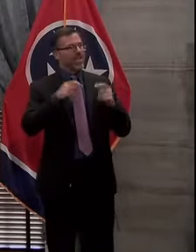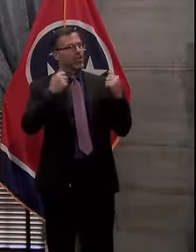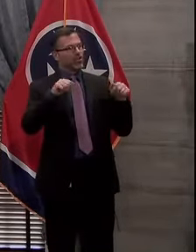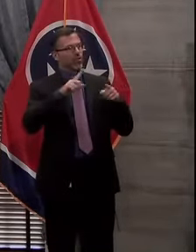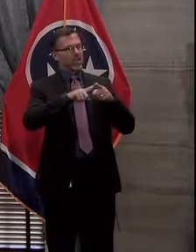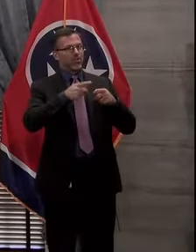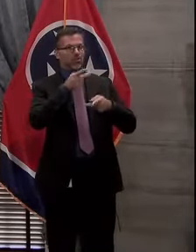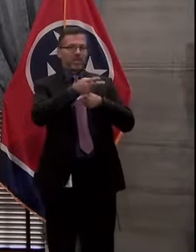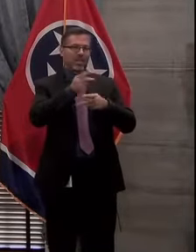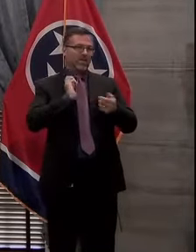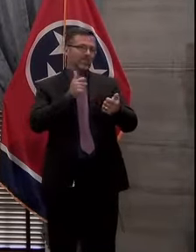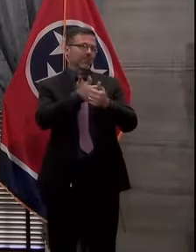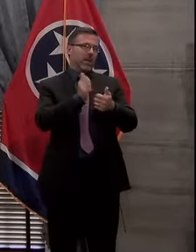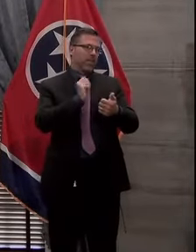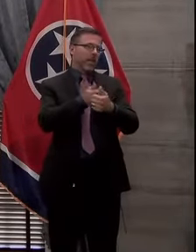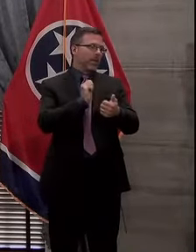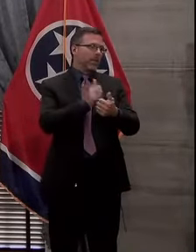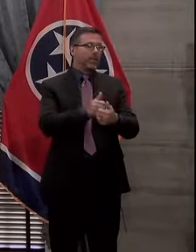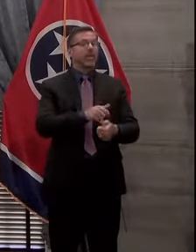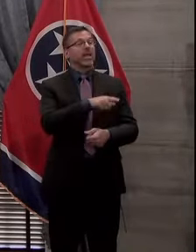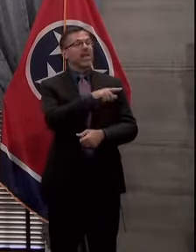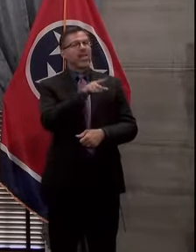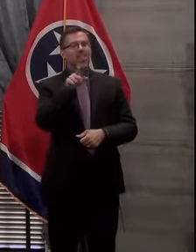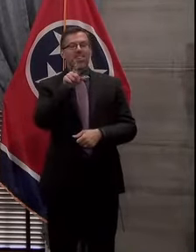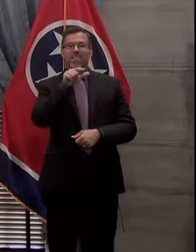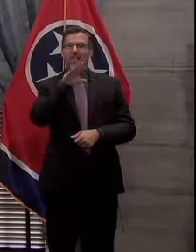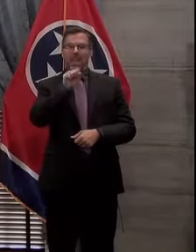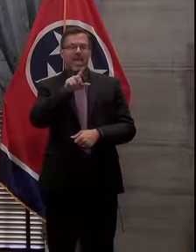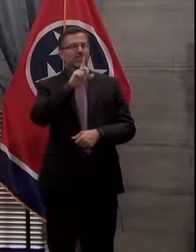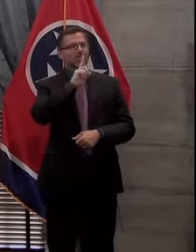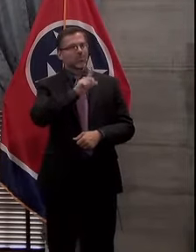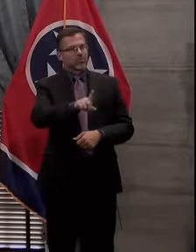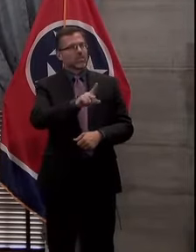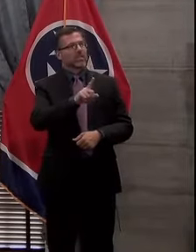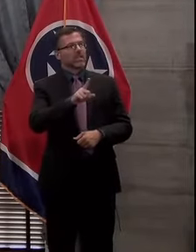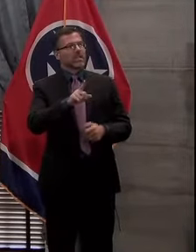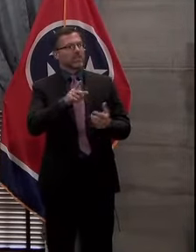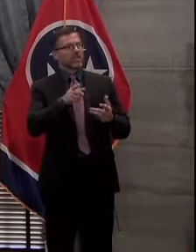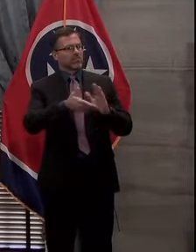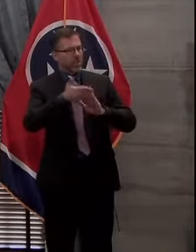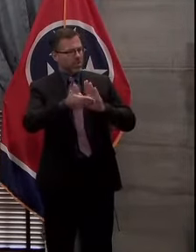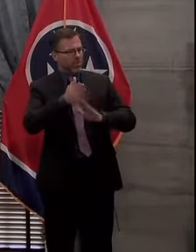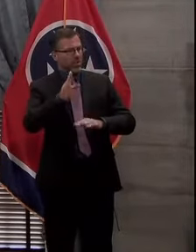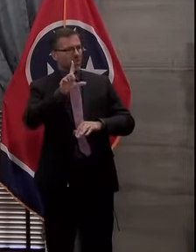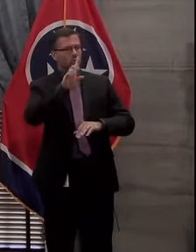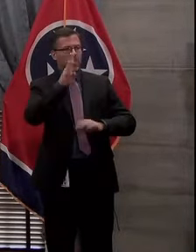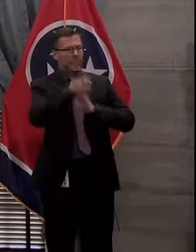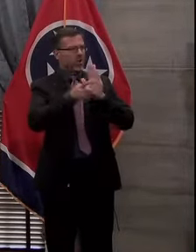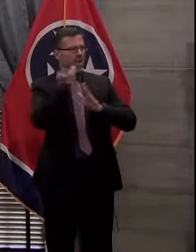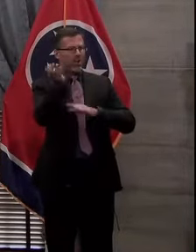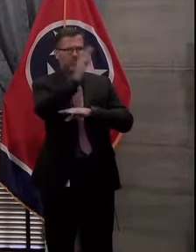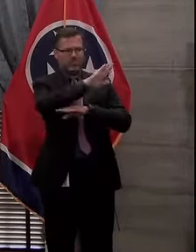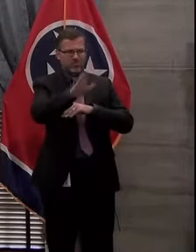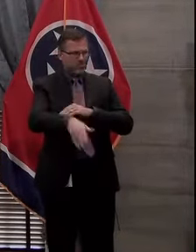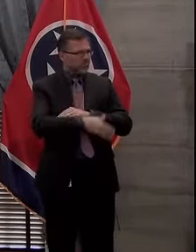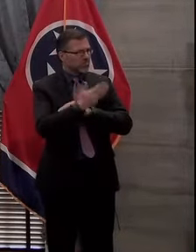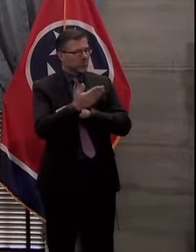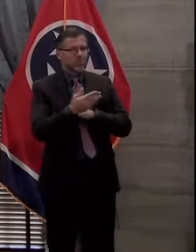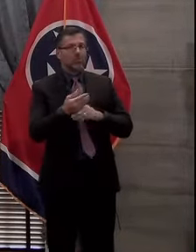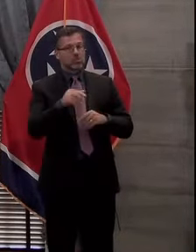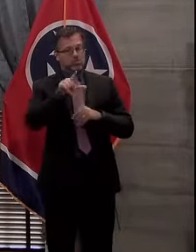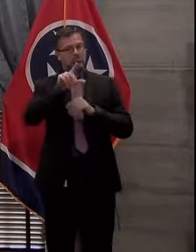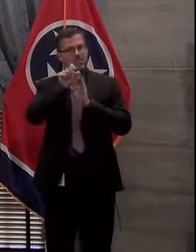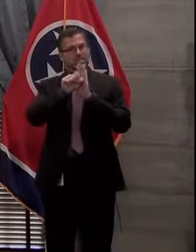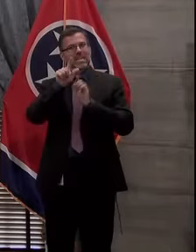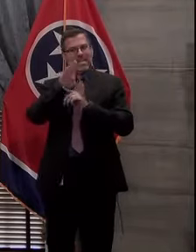that. And they have literally bent over backwards. Many of them are operating 24 hours a day or working towards that, as are we in the